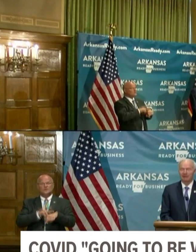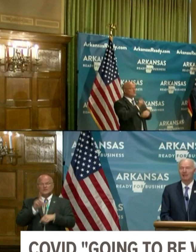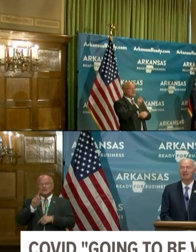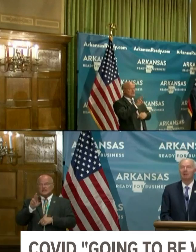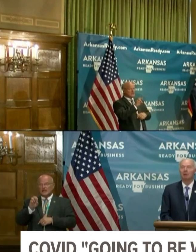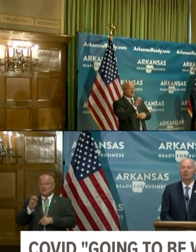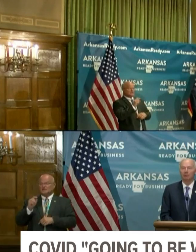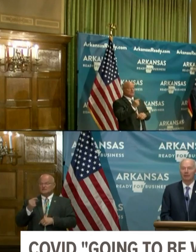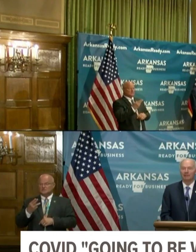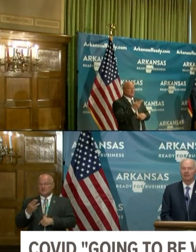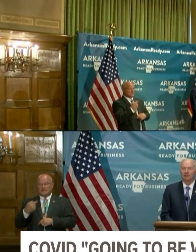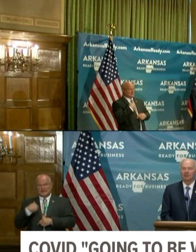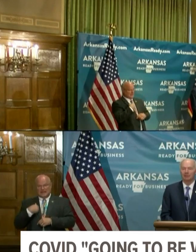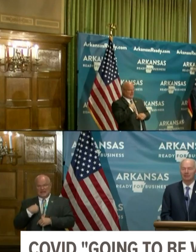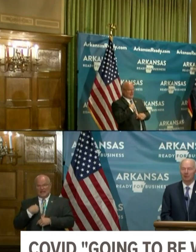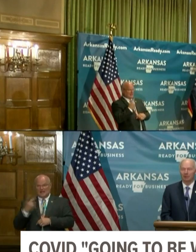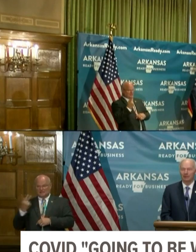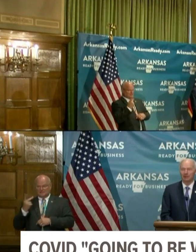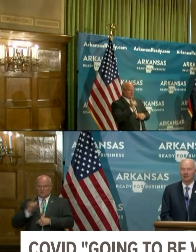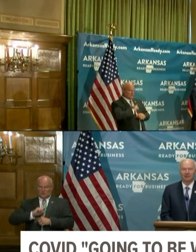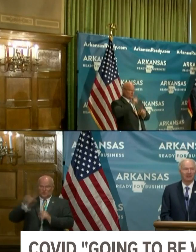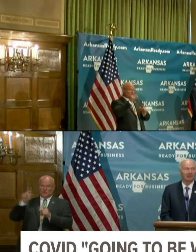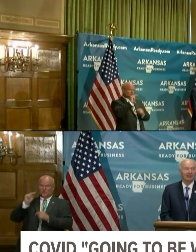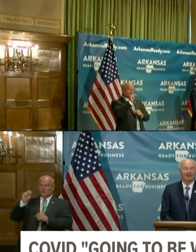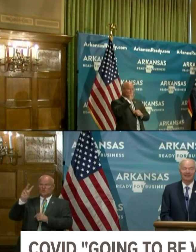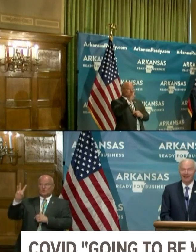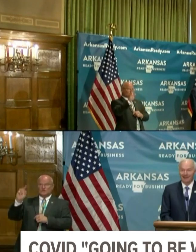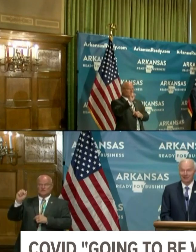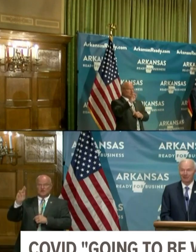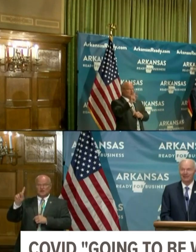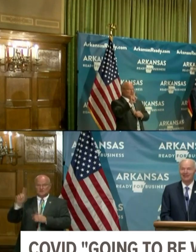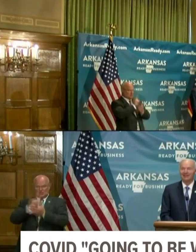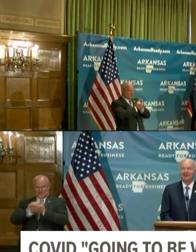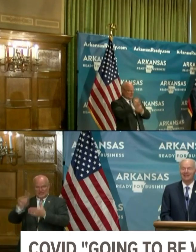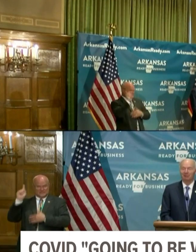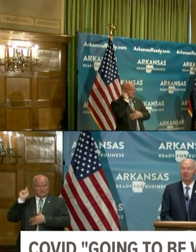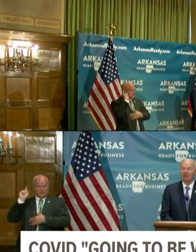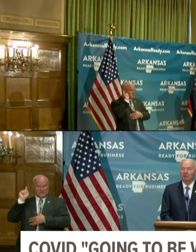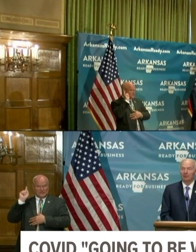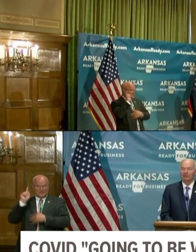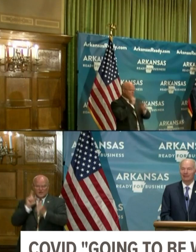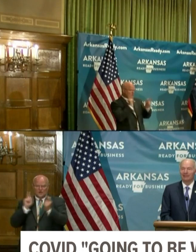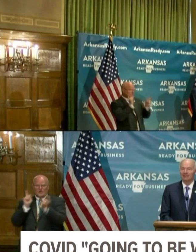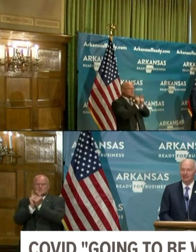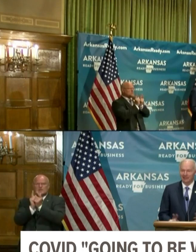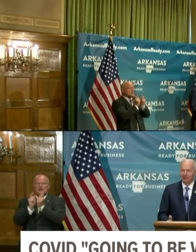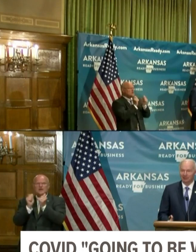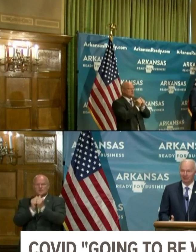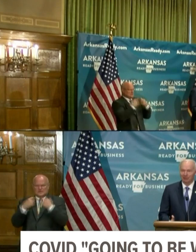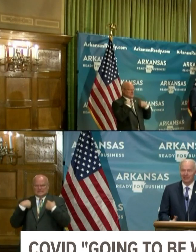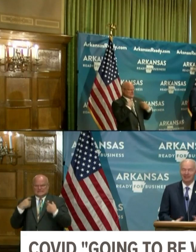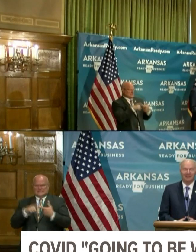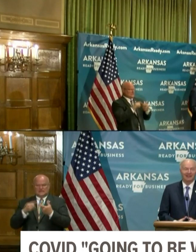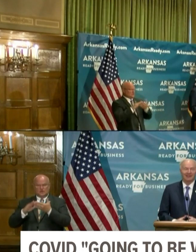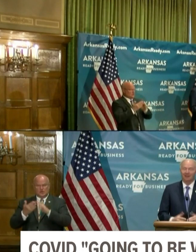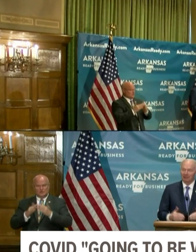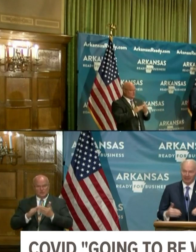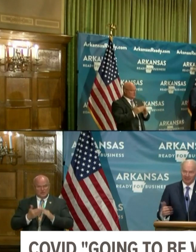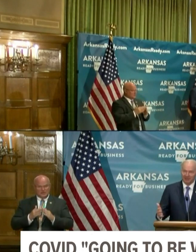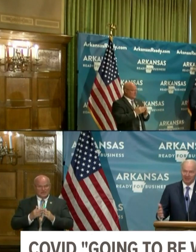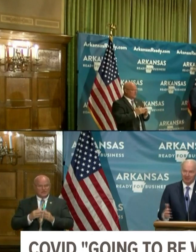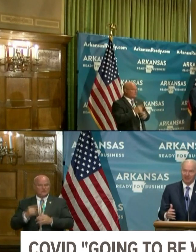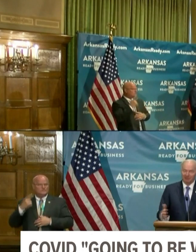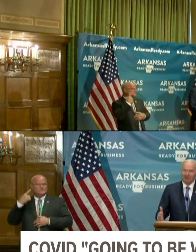Dr. Smith and I both went to Northwest Arkansas last week. We met with the Latino community.